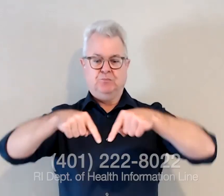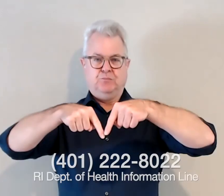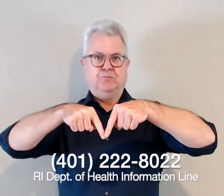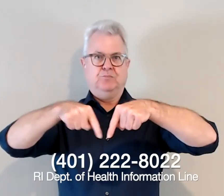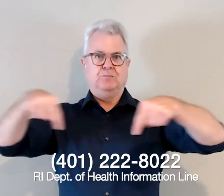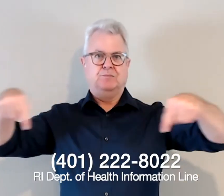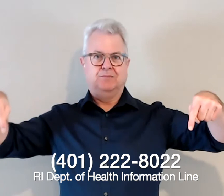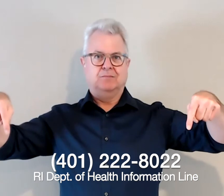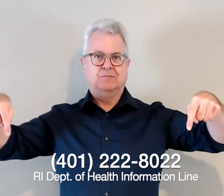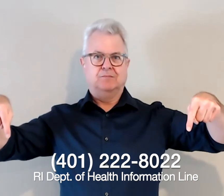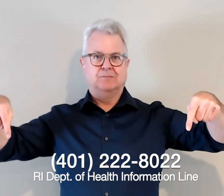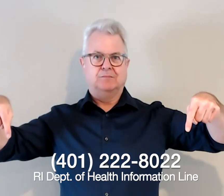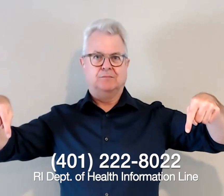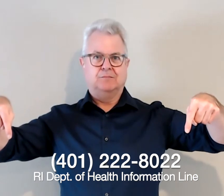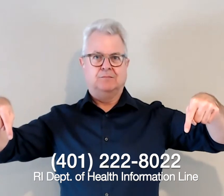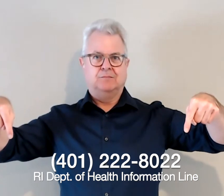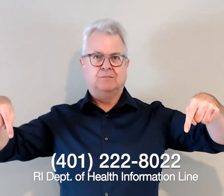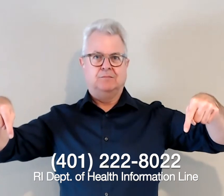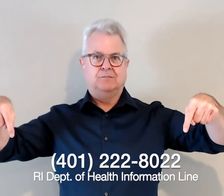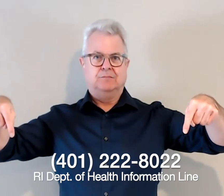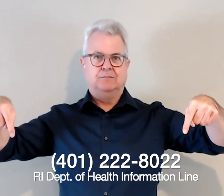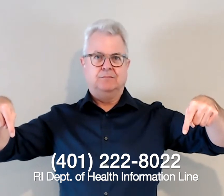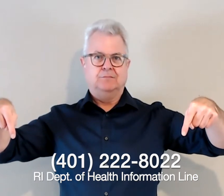the reservation for you at the following link.